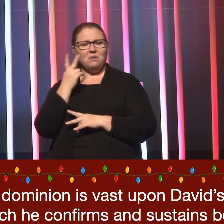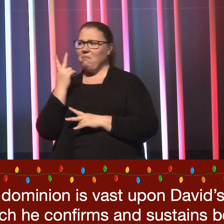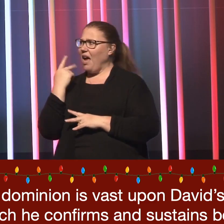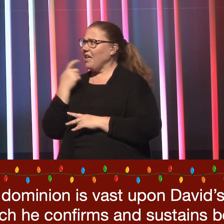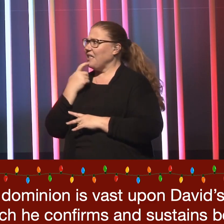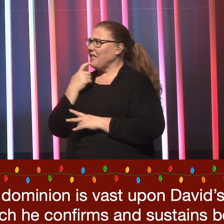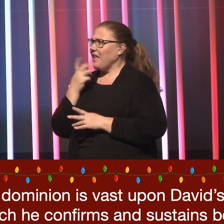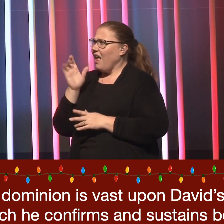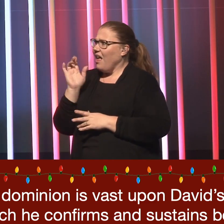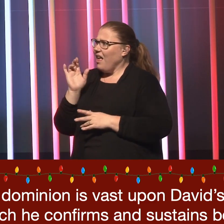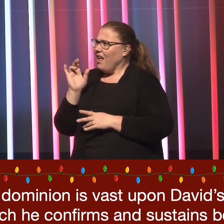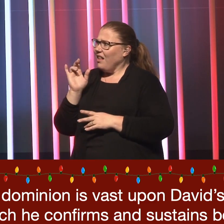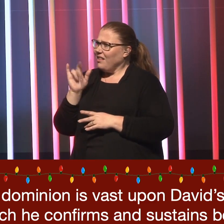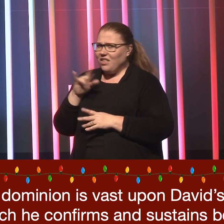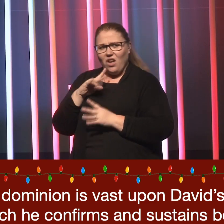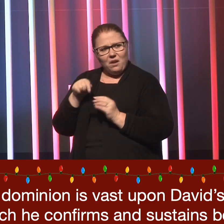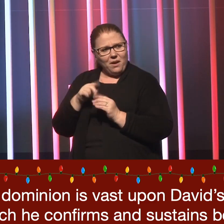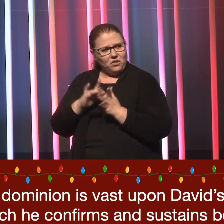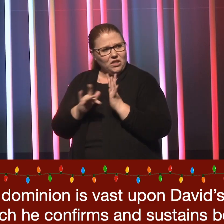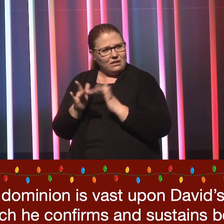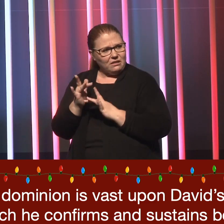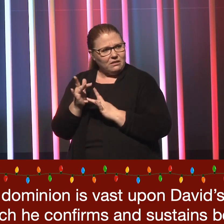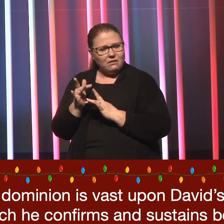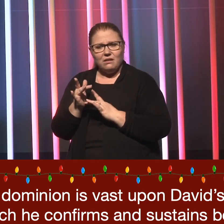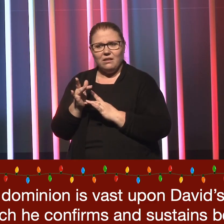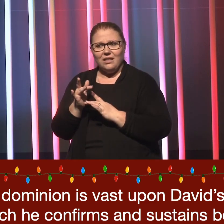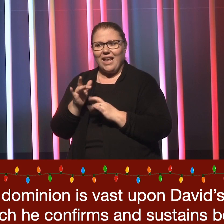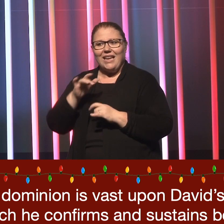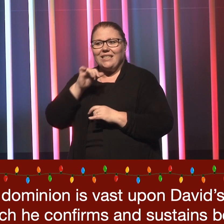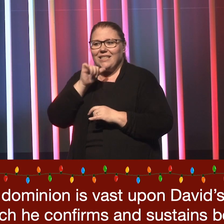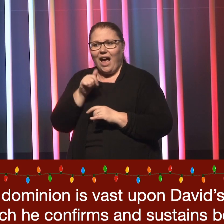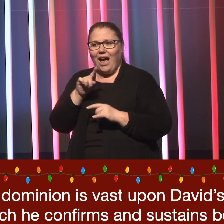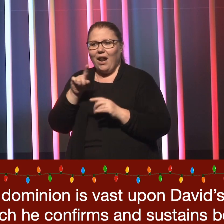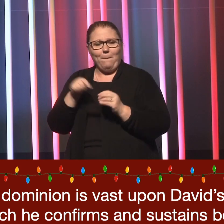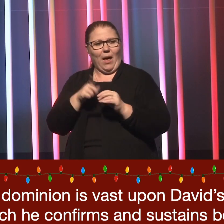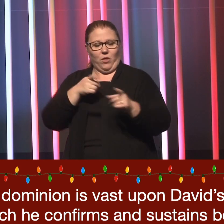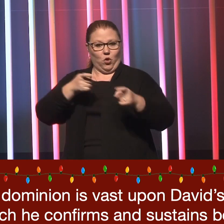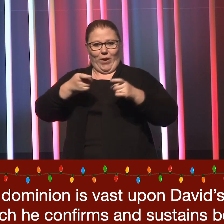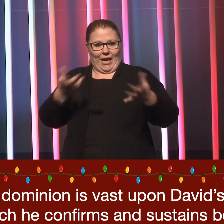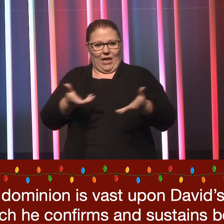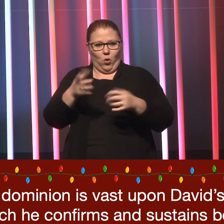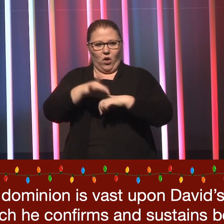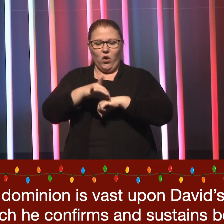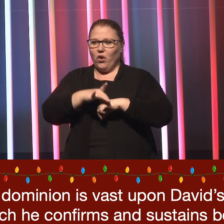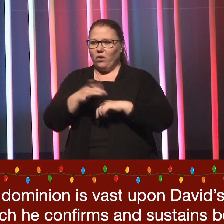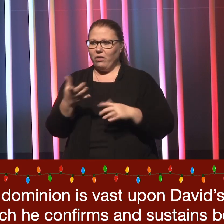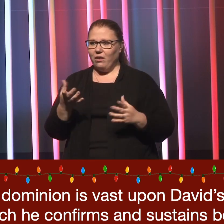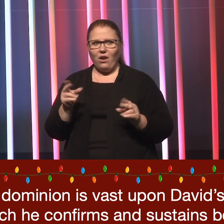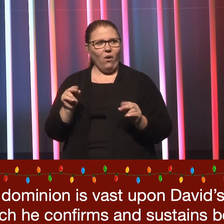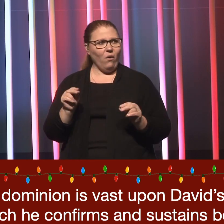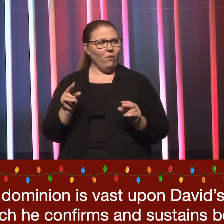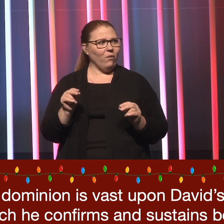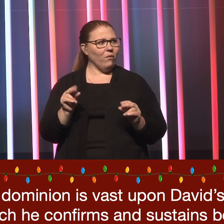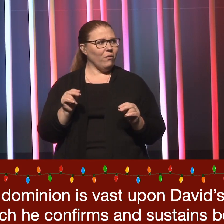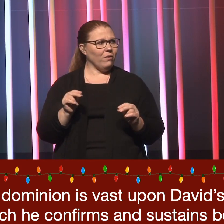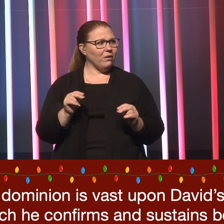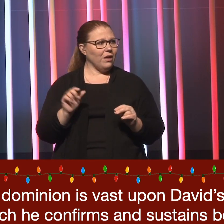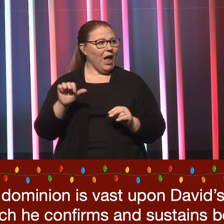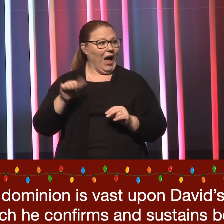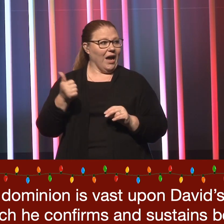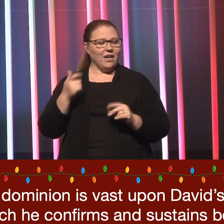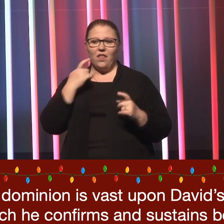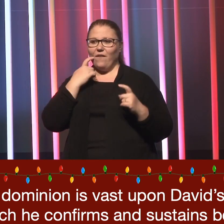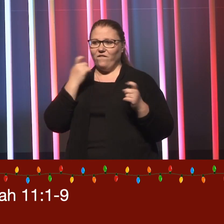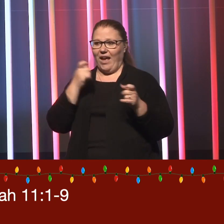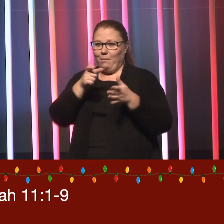says, that's about Jesus. And it's not about this reign here on earth. Another very famous